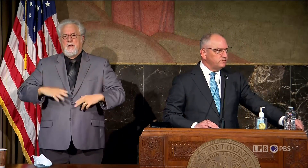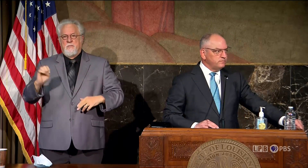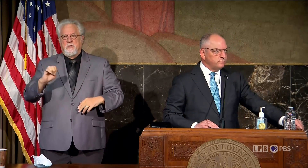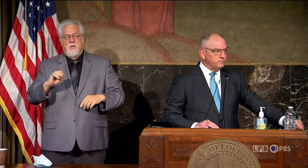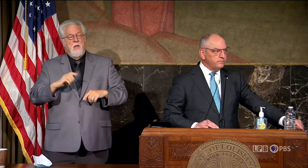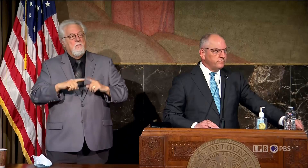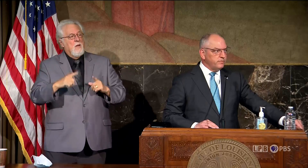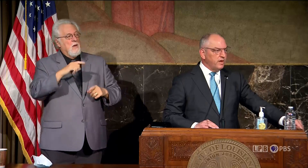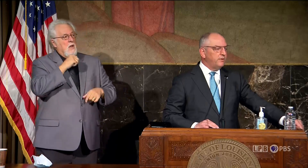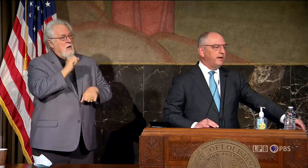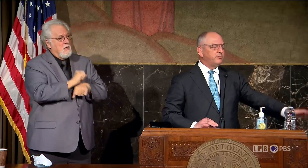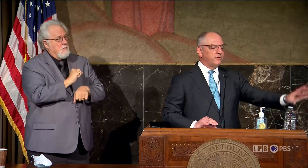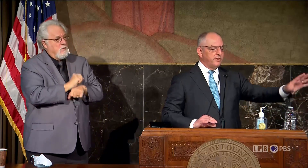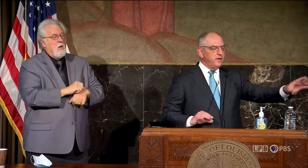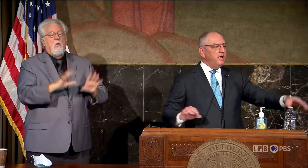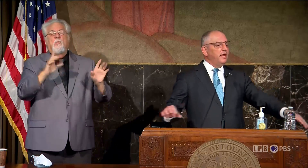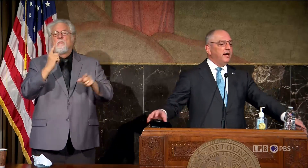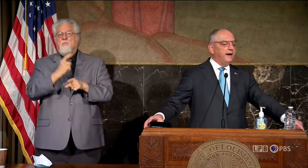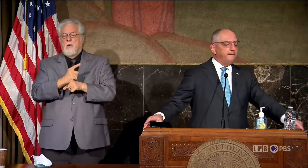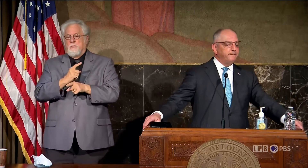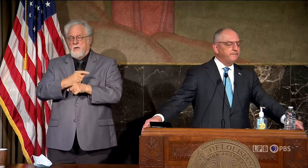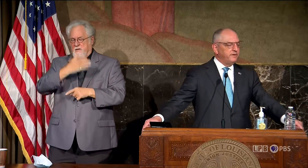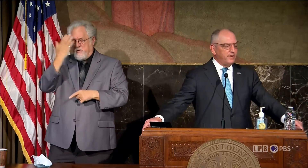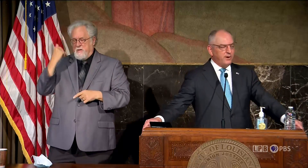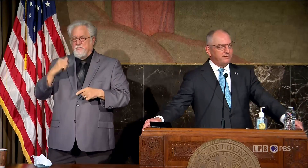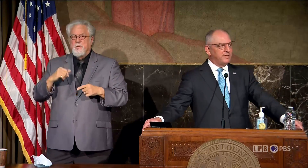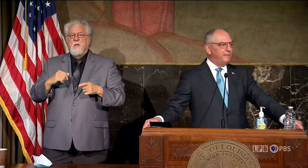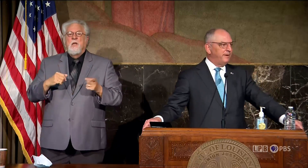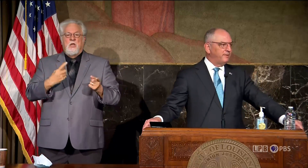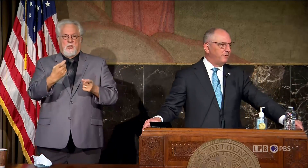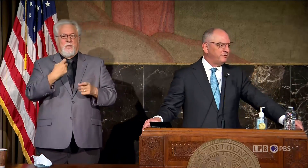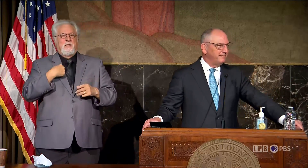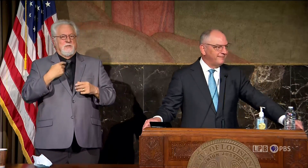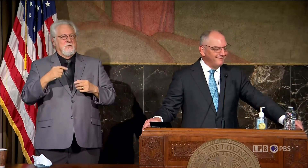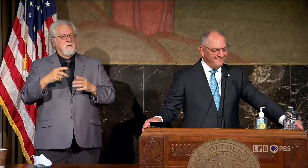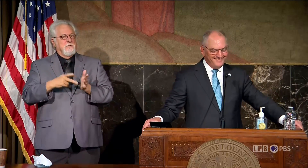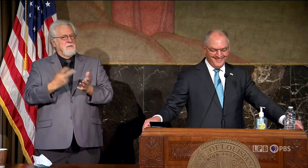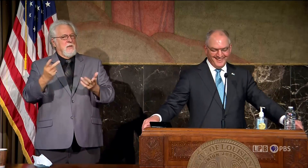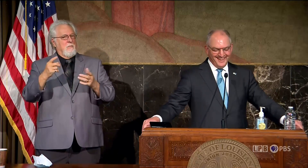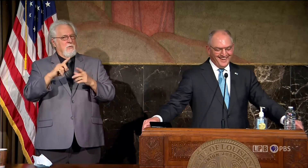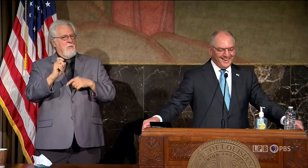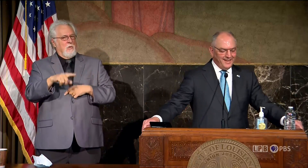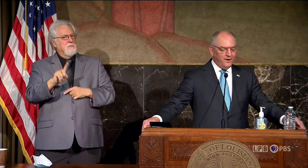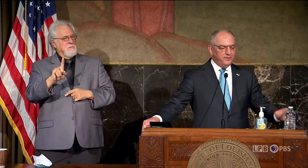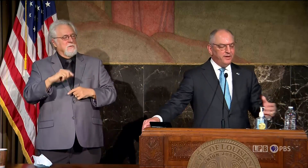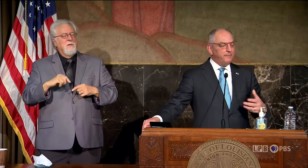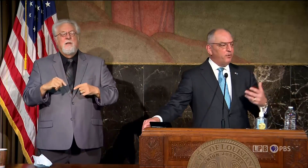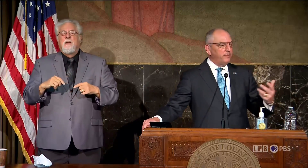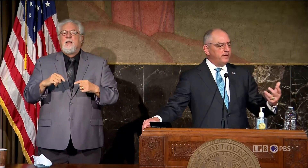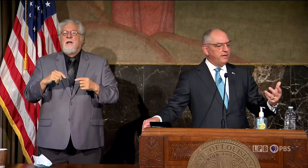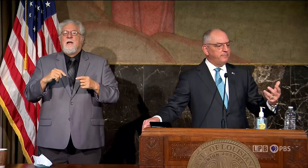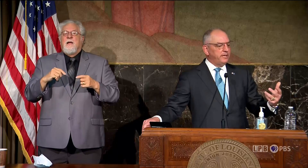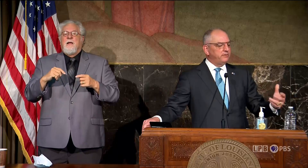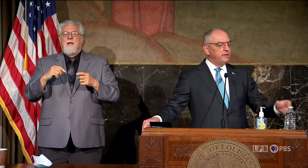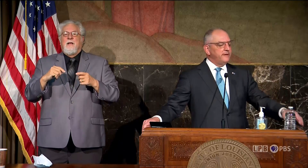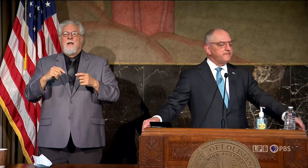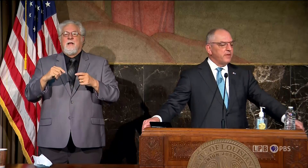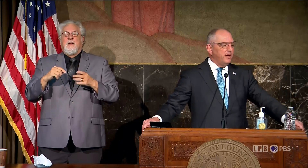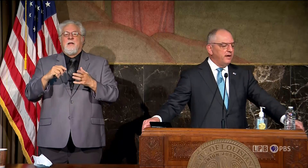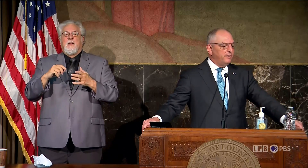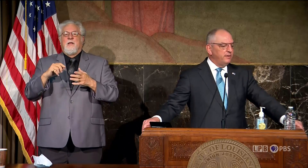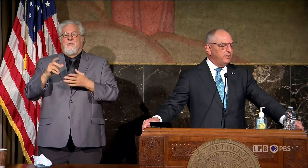on the unemployment piece. Oh yeah, I'm sorry. See, you asked a compound question. So on the unemployment